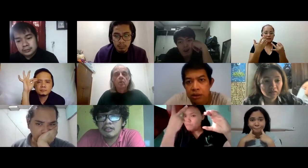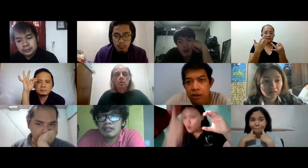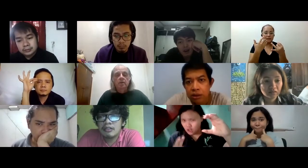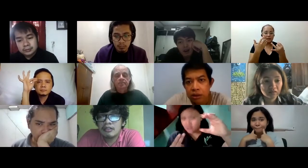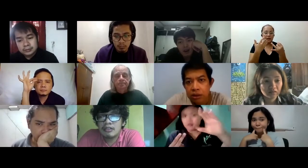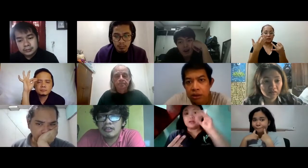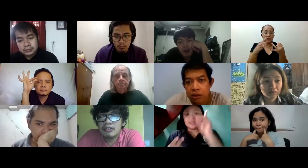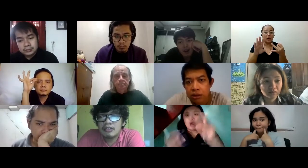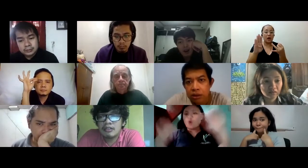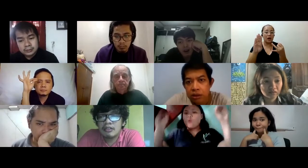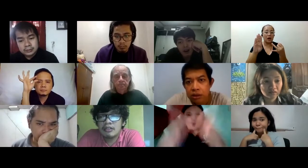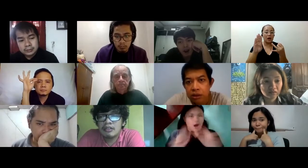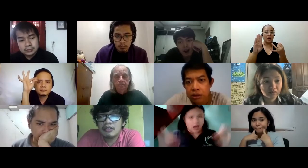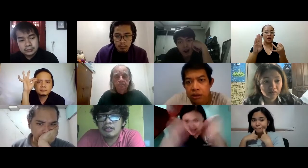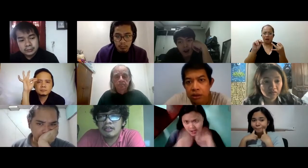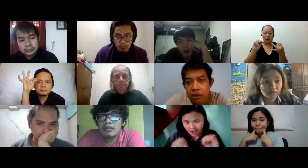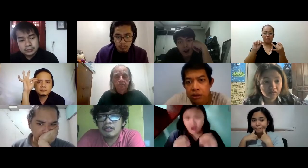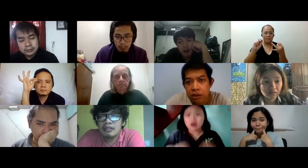Bangkor.